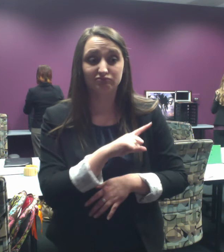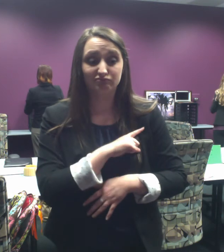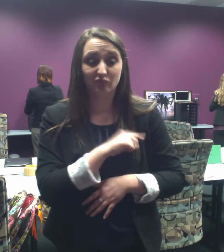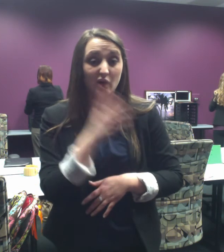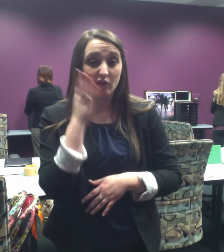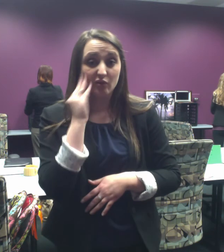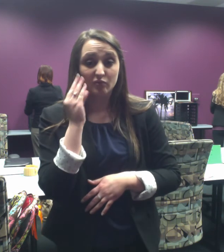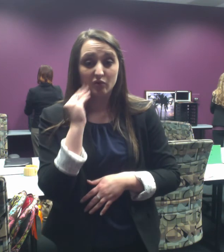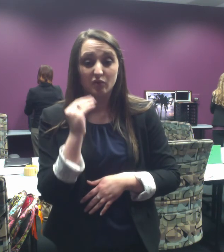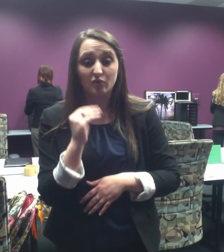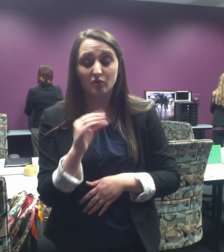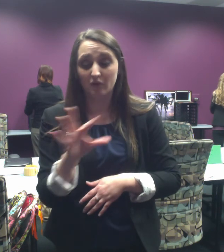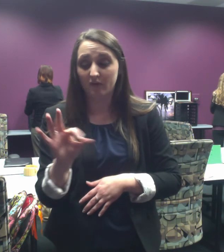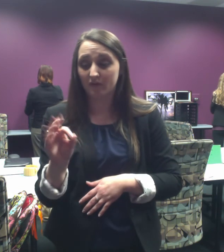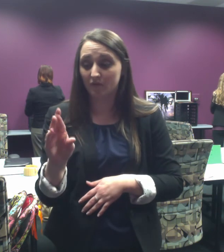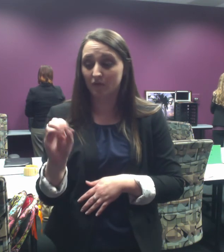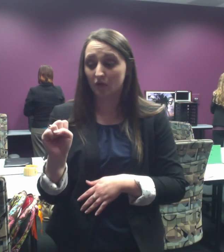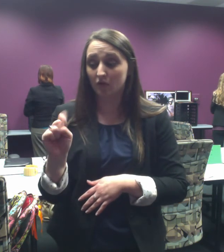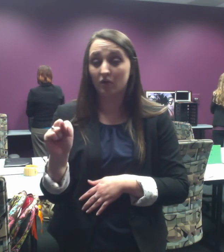down. Okay? That's a frost.